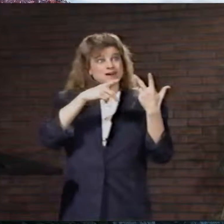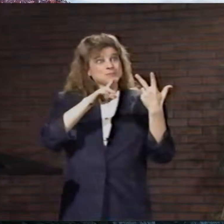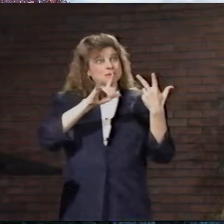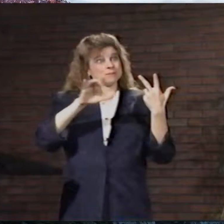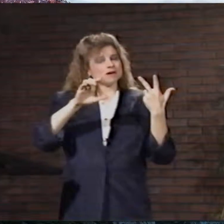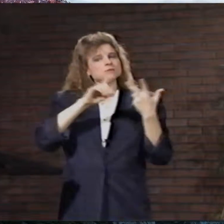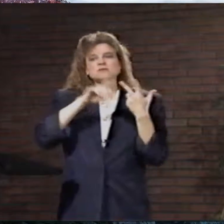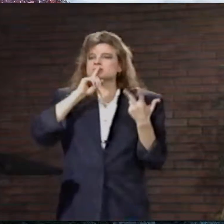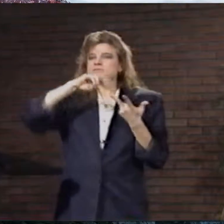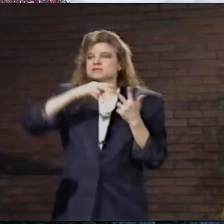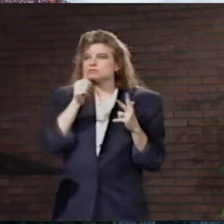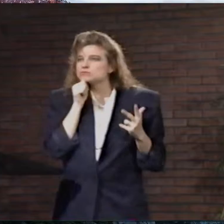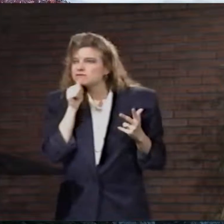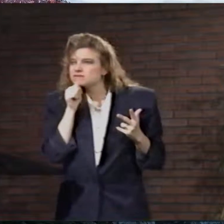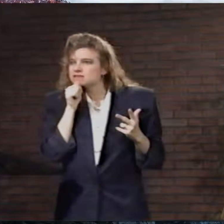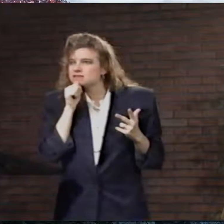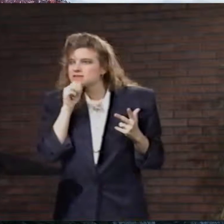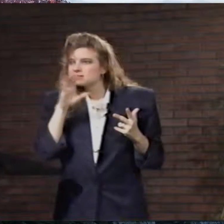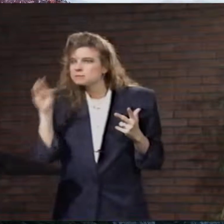public can mean